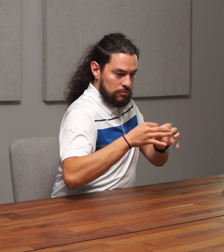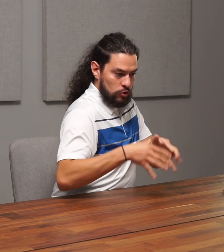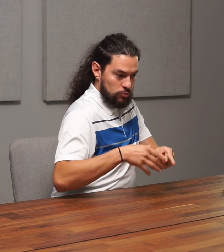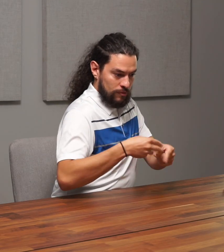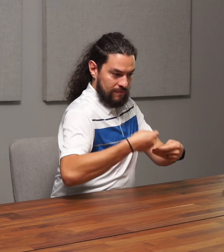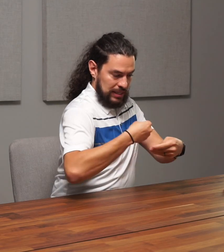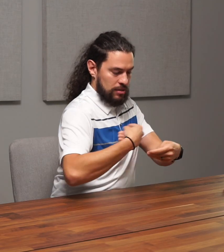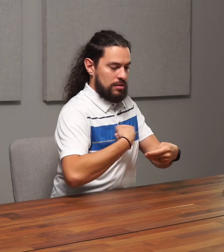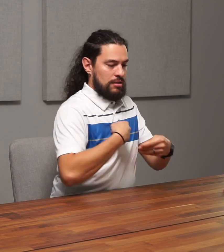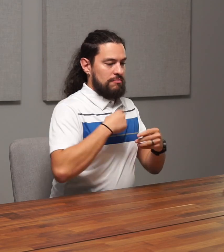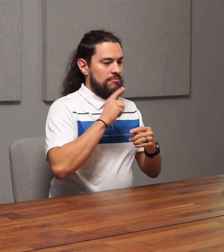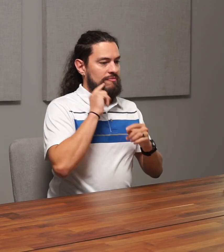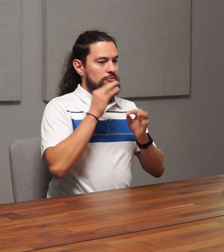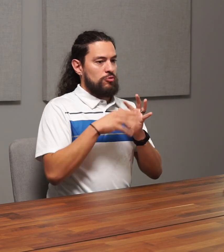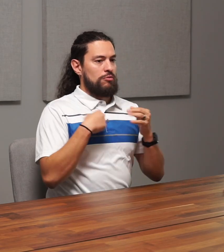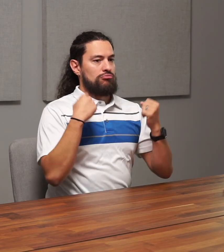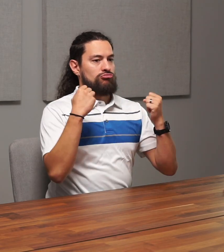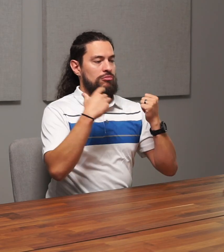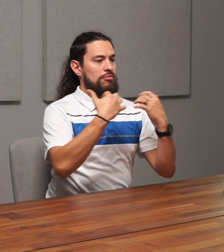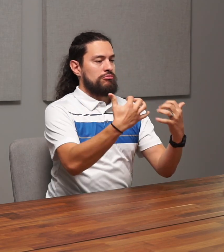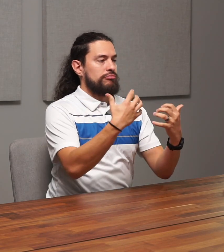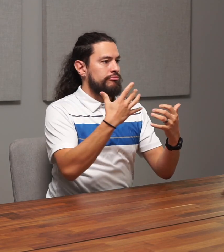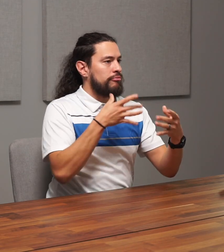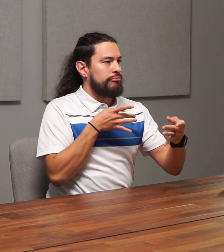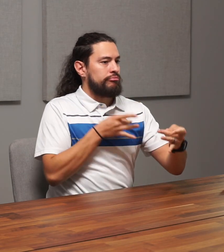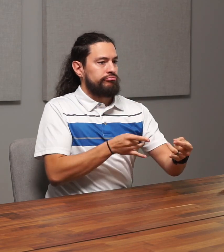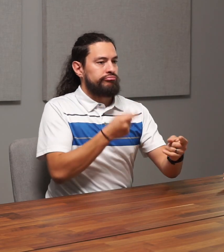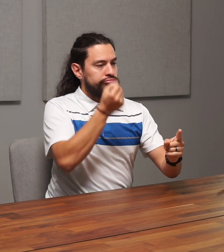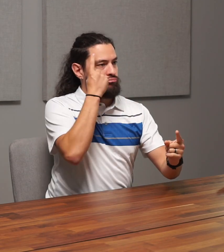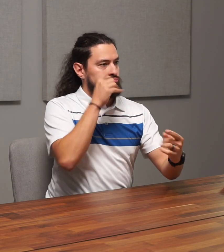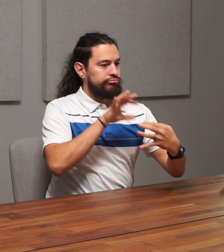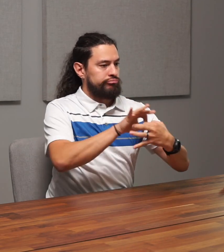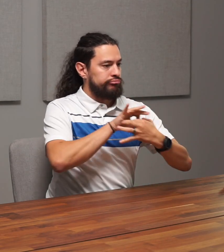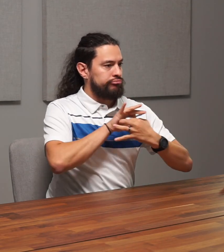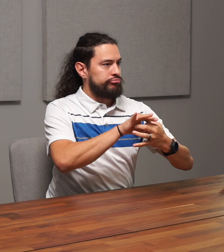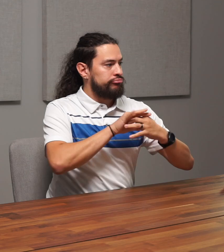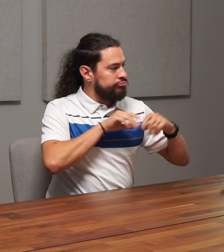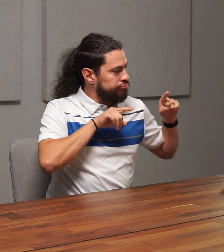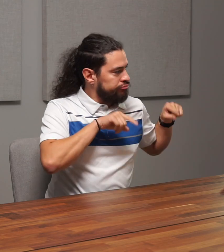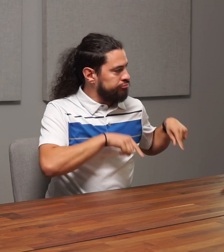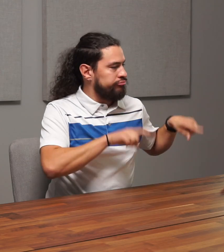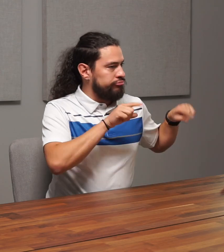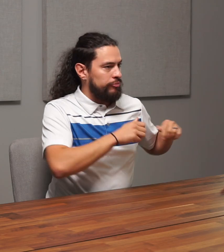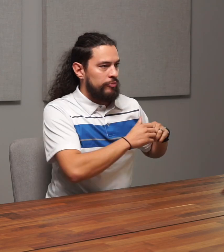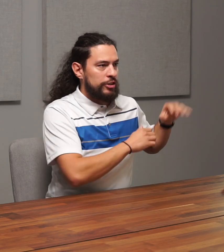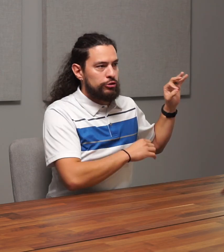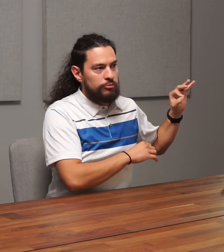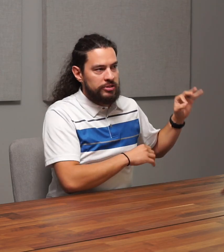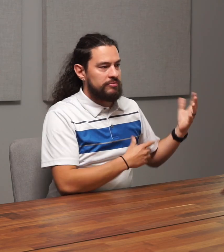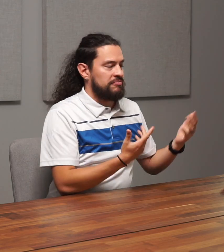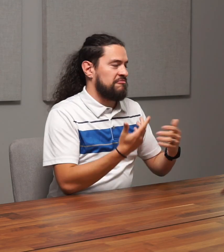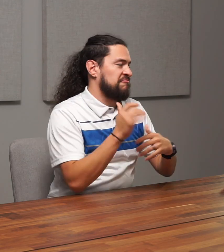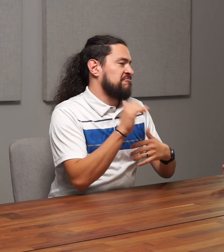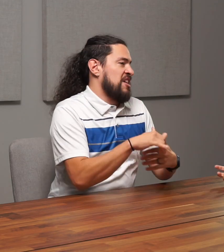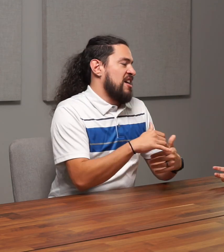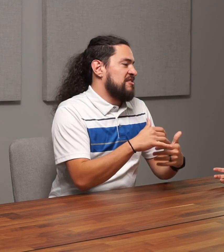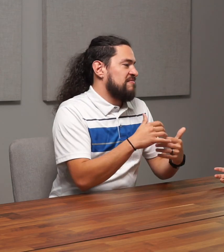with the interpreter who is on the floor versus the one who's on the stage and the deaf community is able to hear and